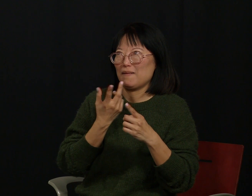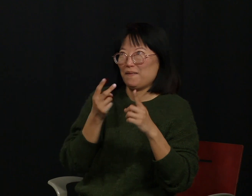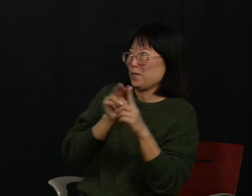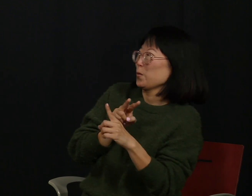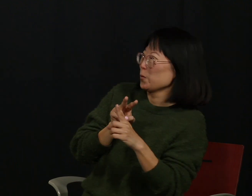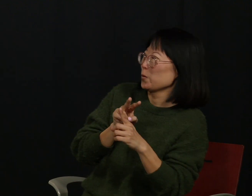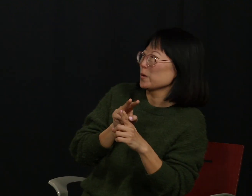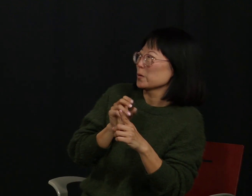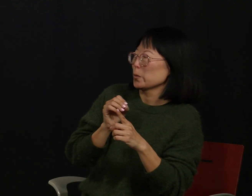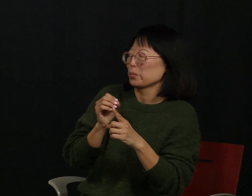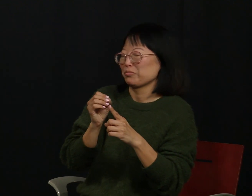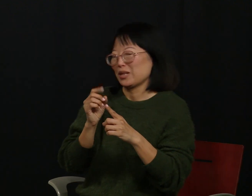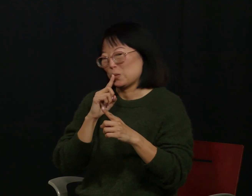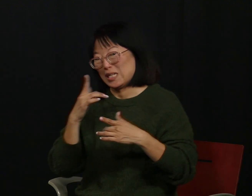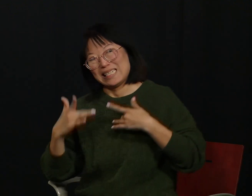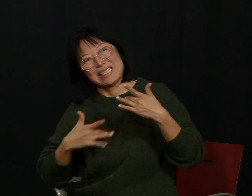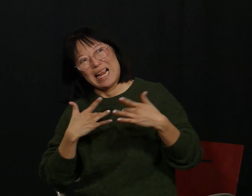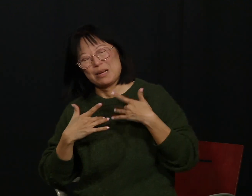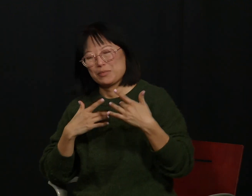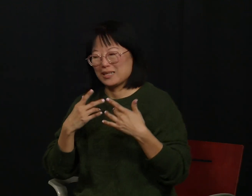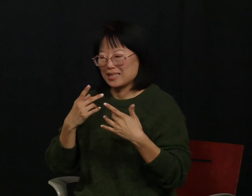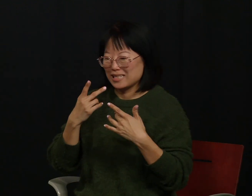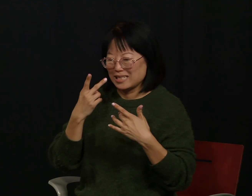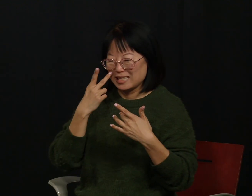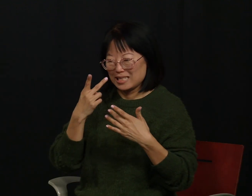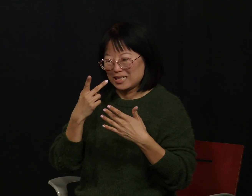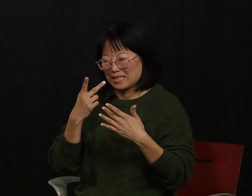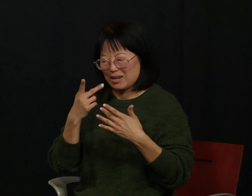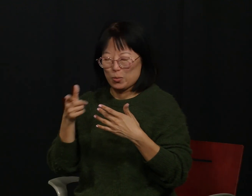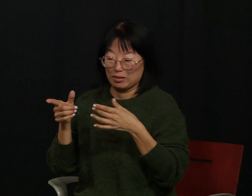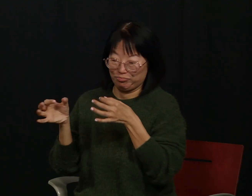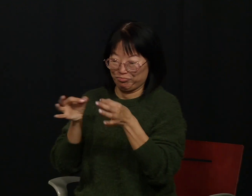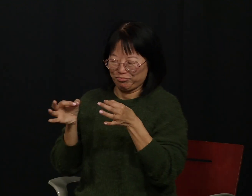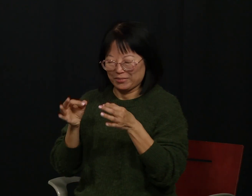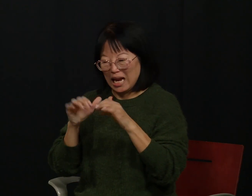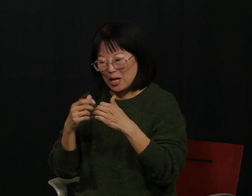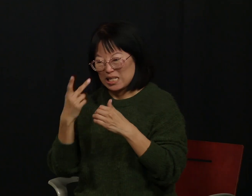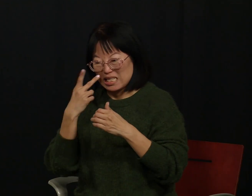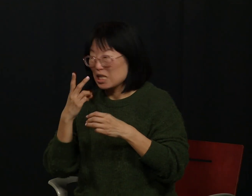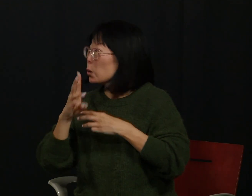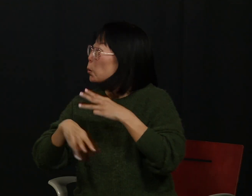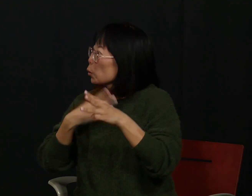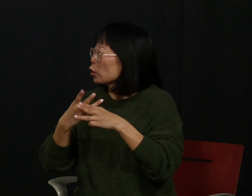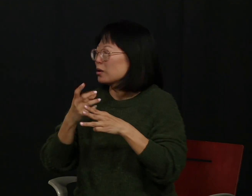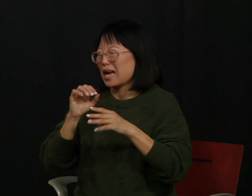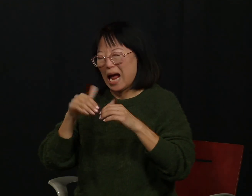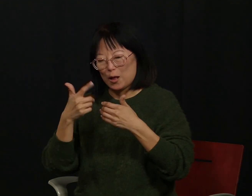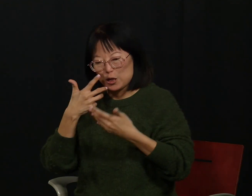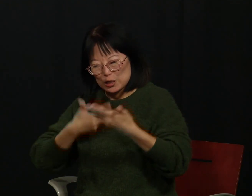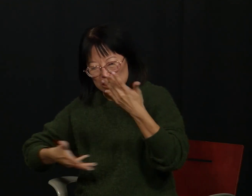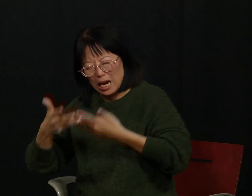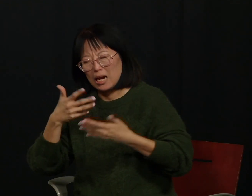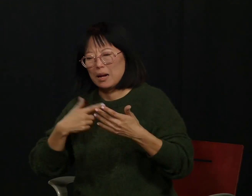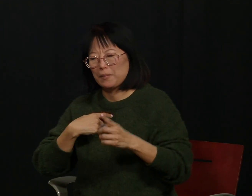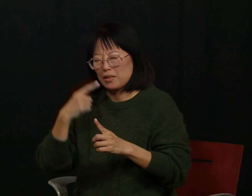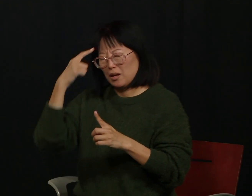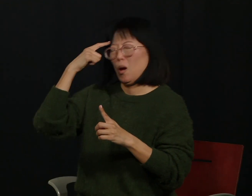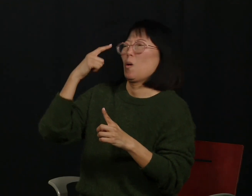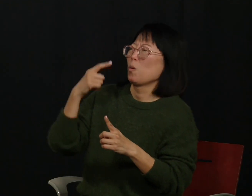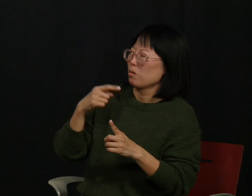in my view. That's very exciting. When they tell me how they see the world, how they interact, I think, oh,